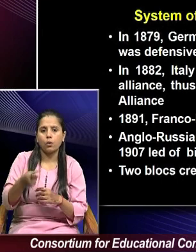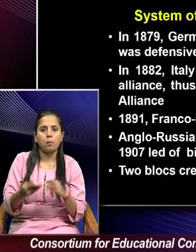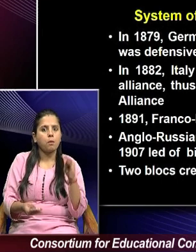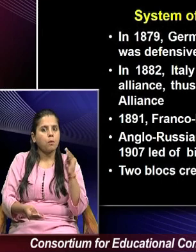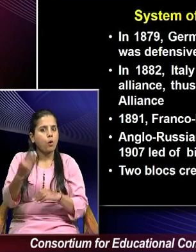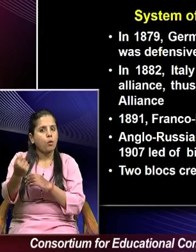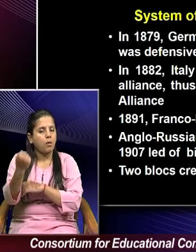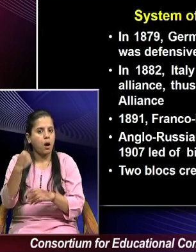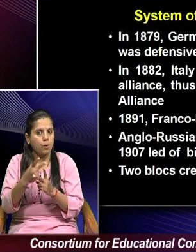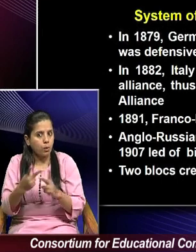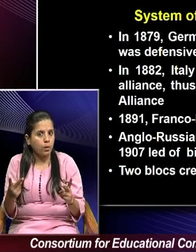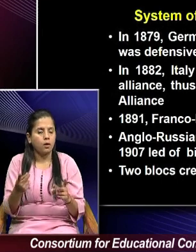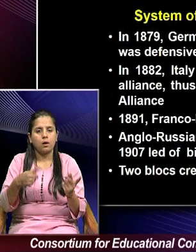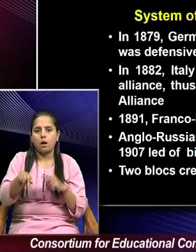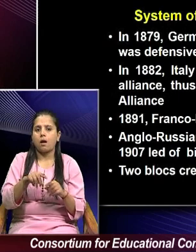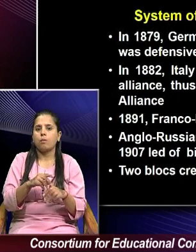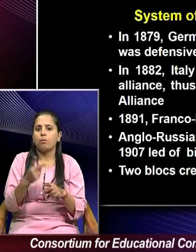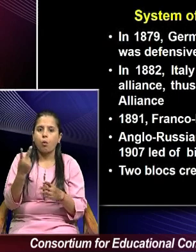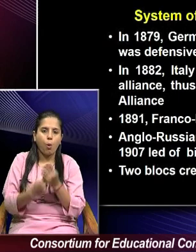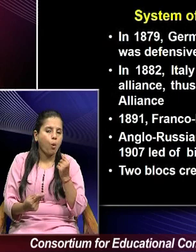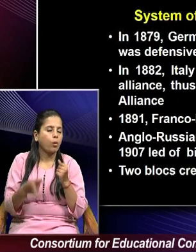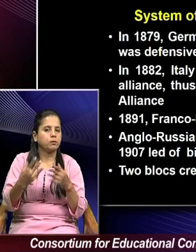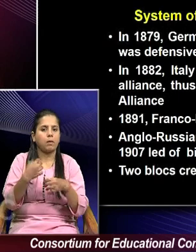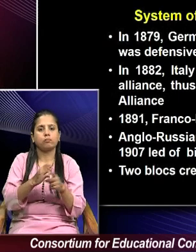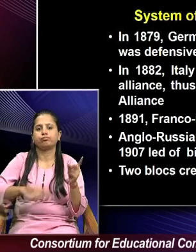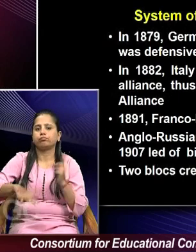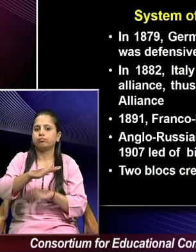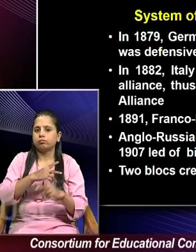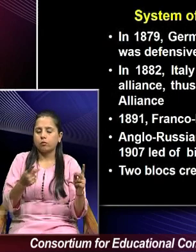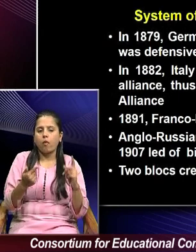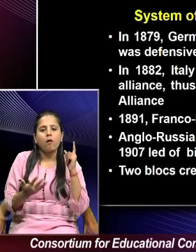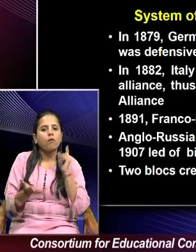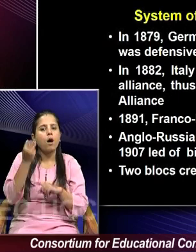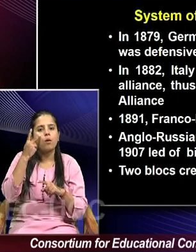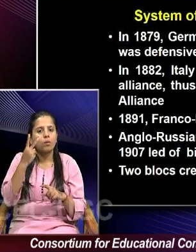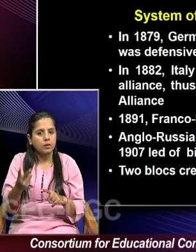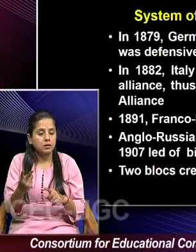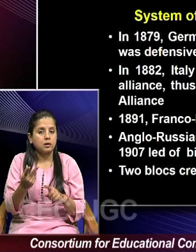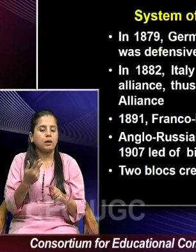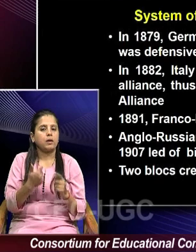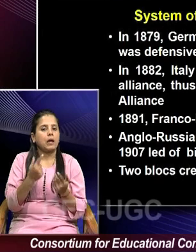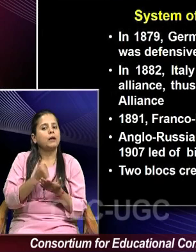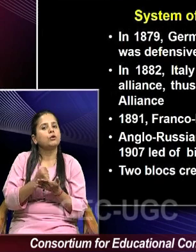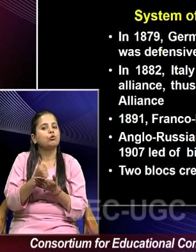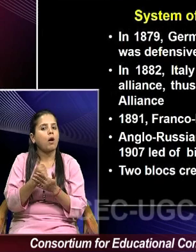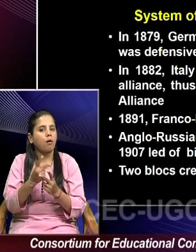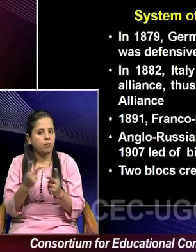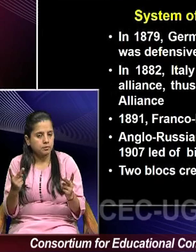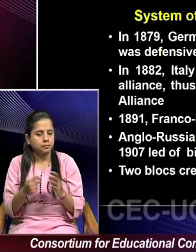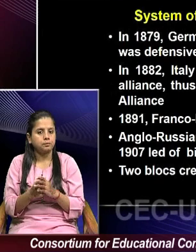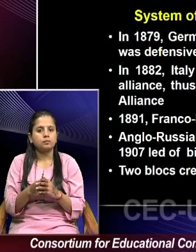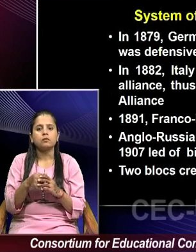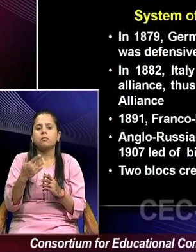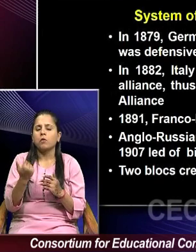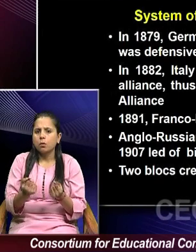powers, both of them, it created a situation where we find that they were trying to